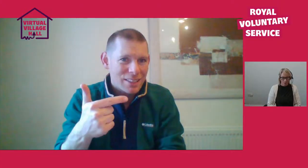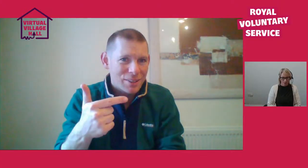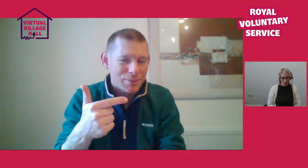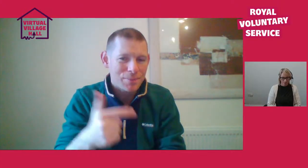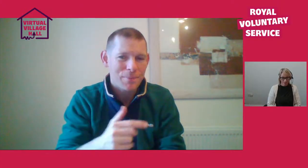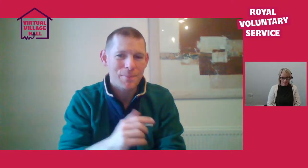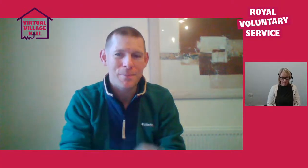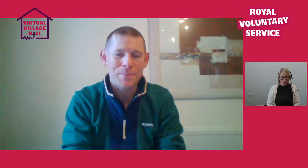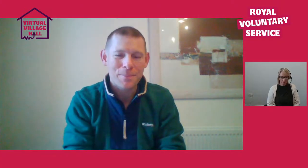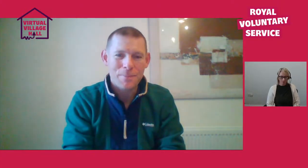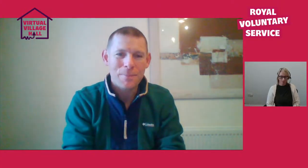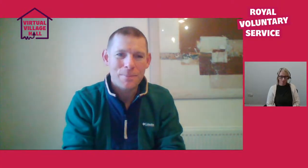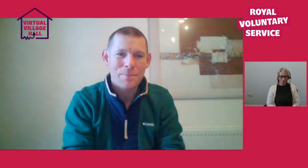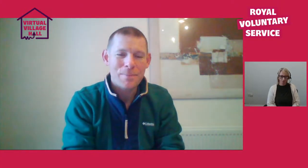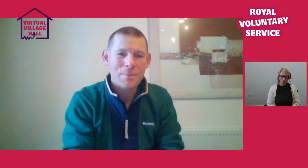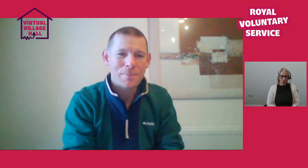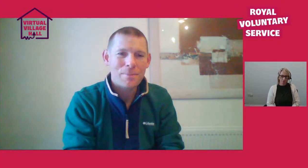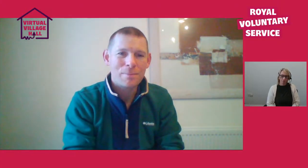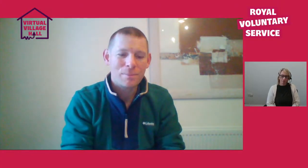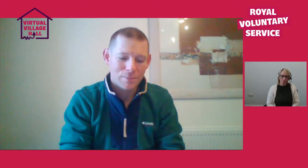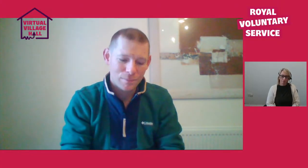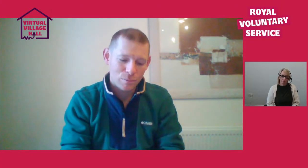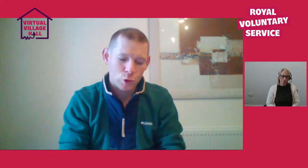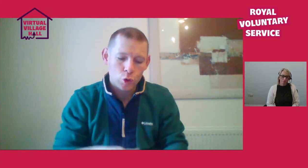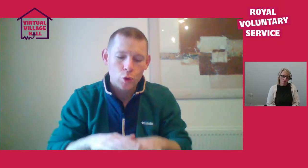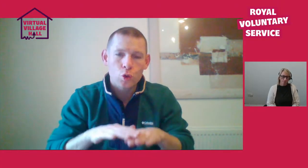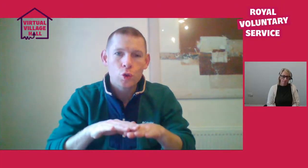And number 7.